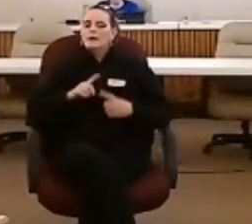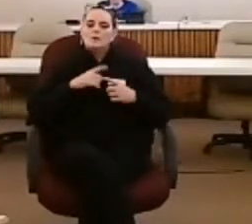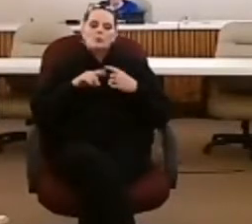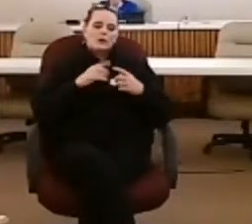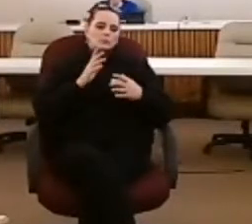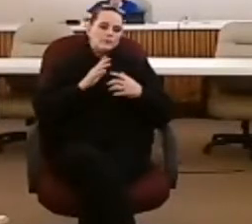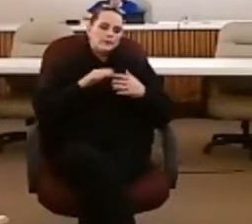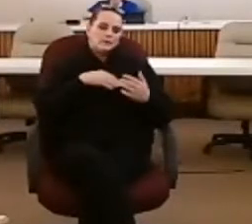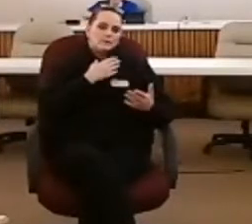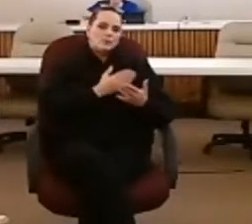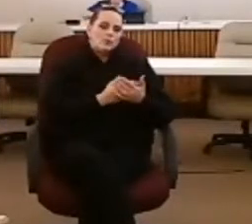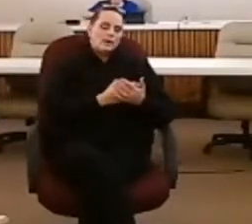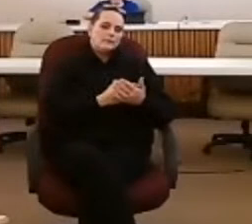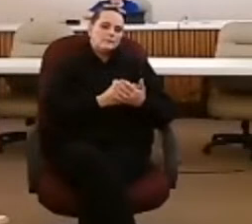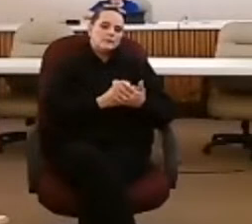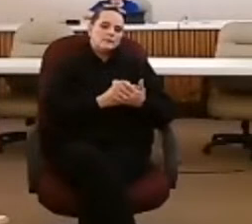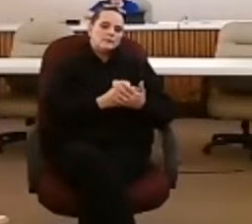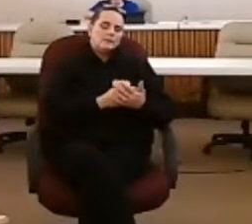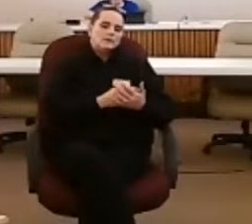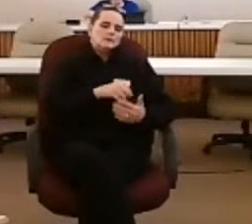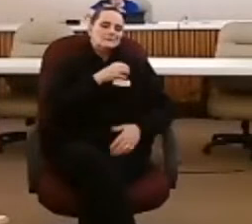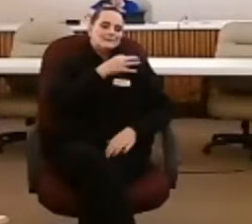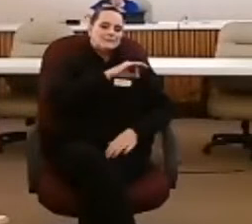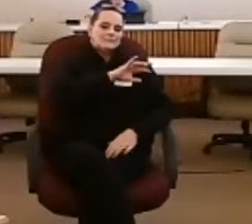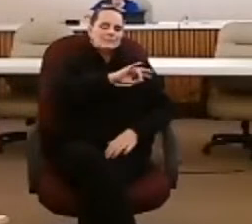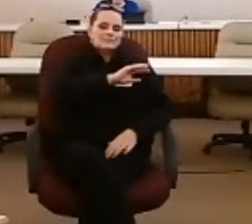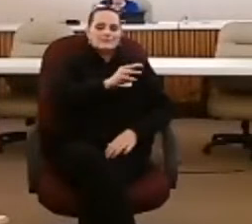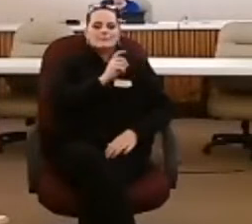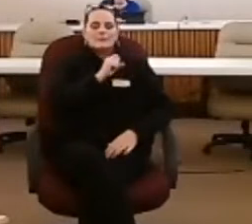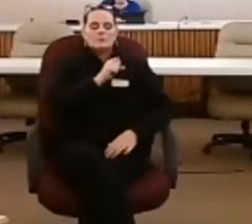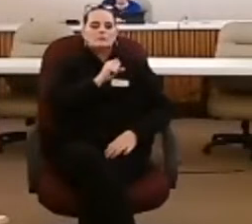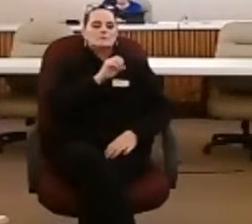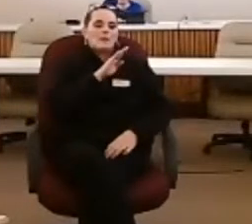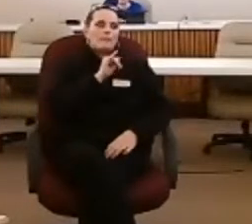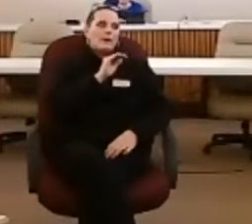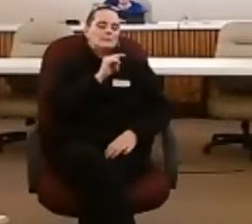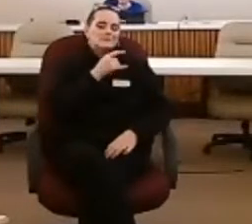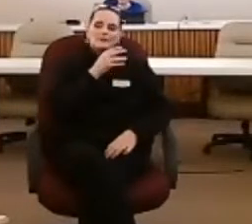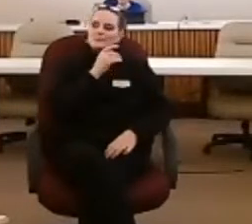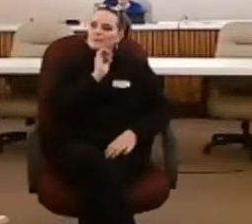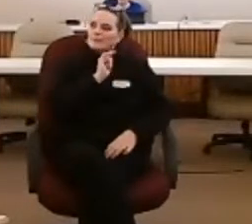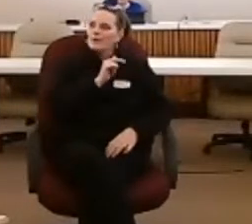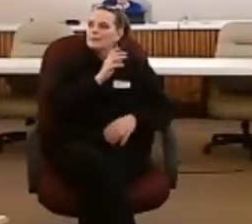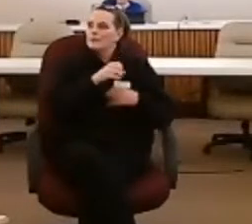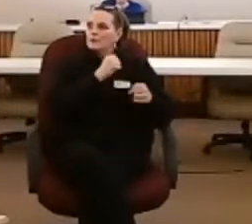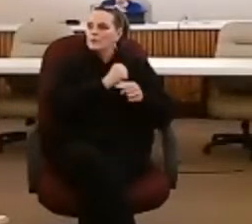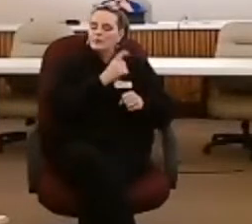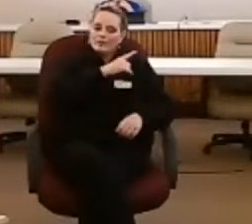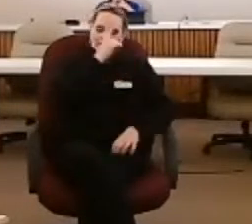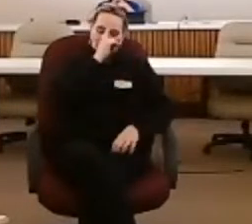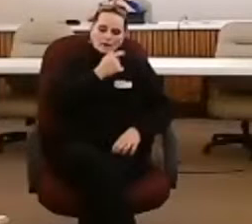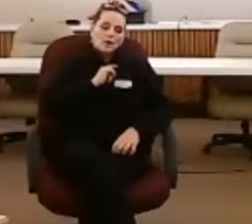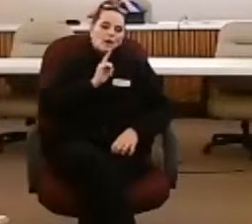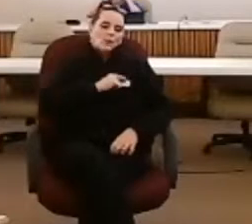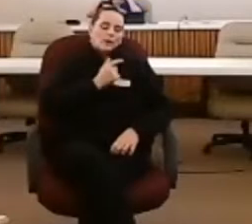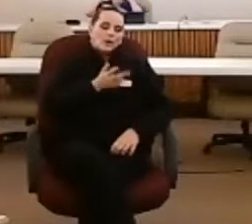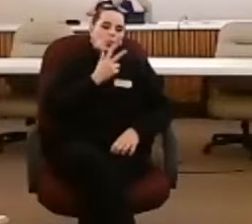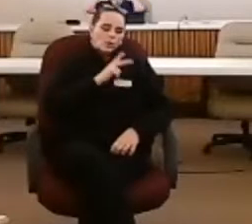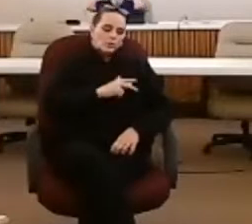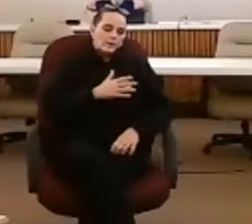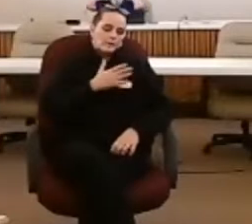there in 1976, it was the bicentennial year, I believe. And we had 3 young